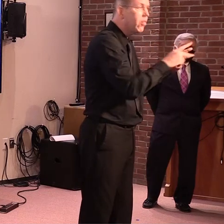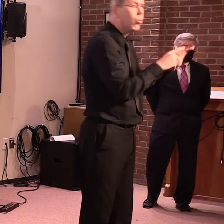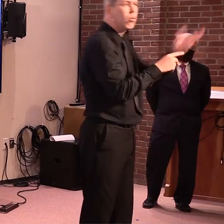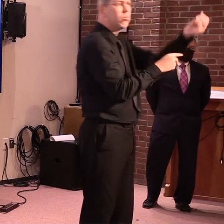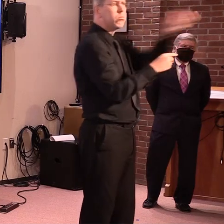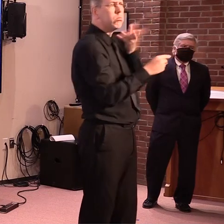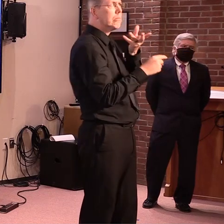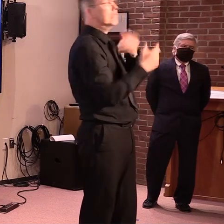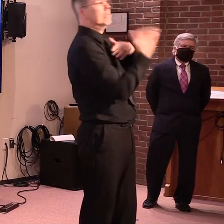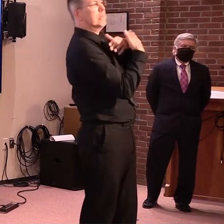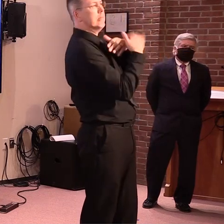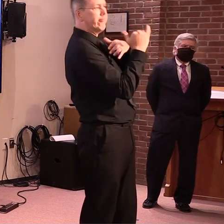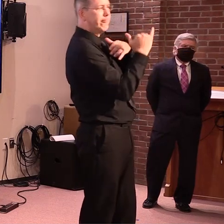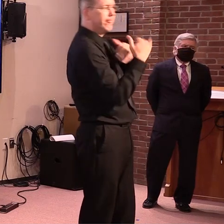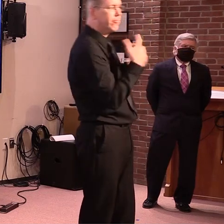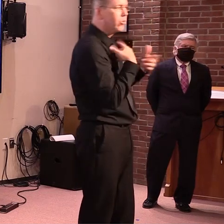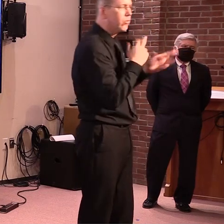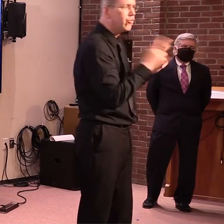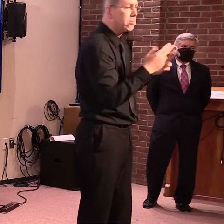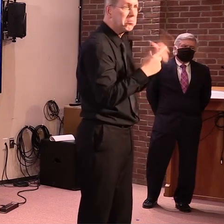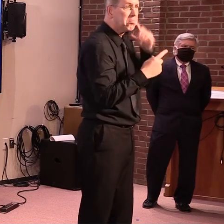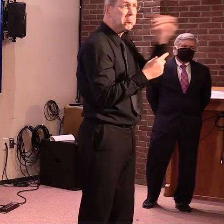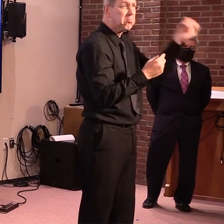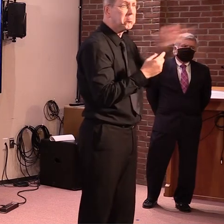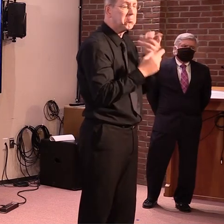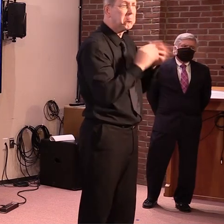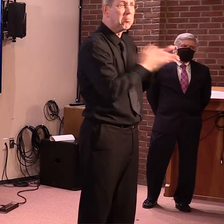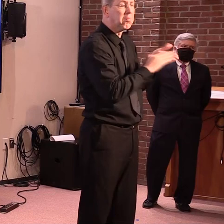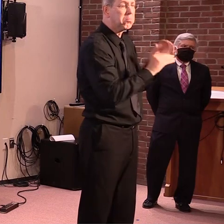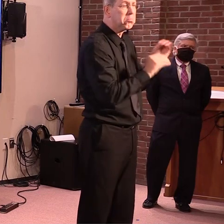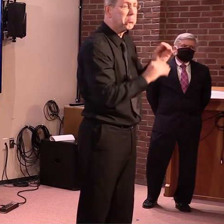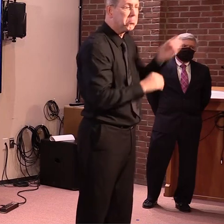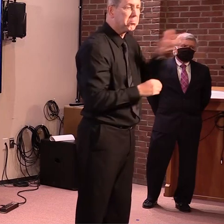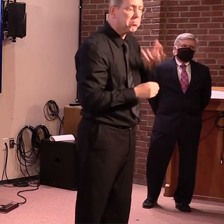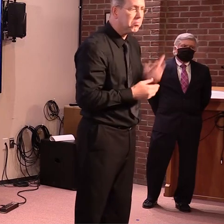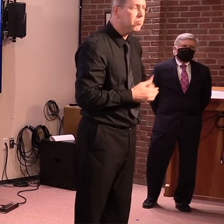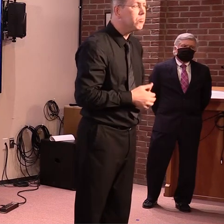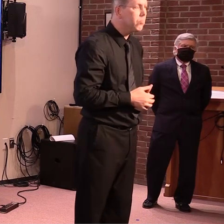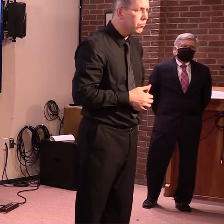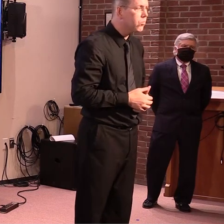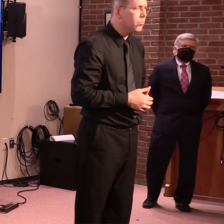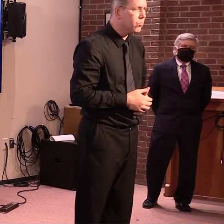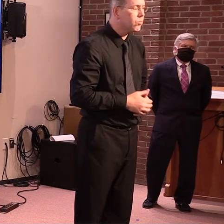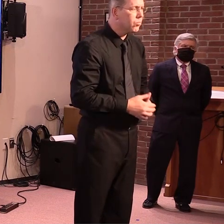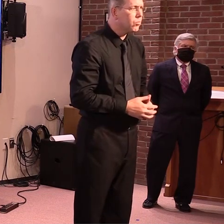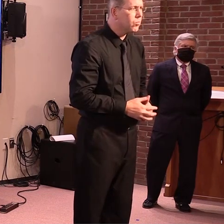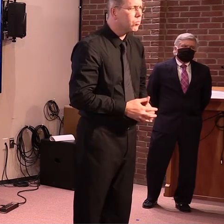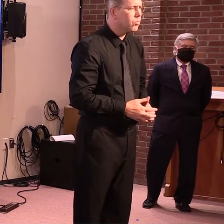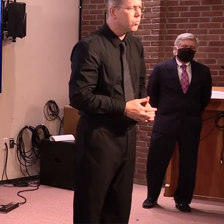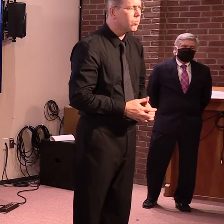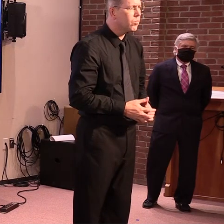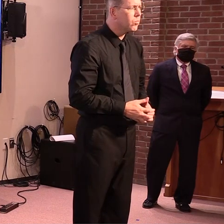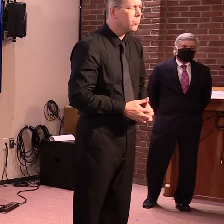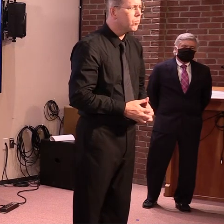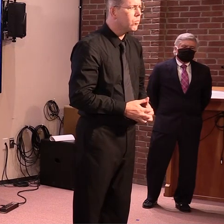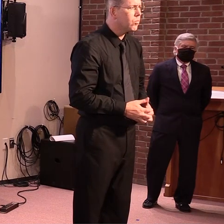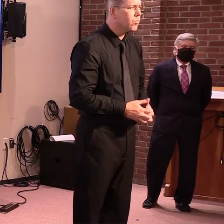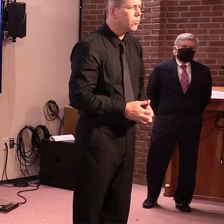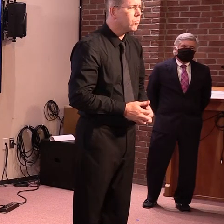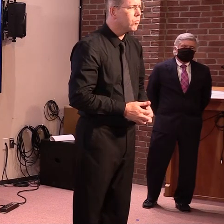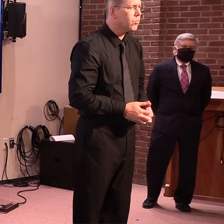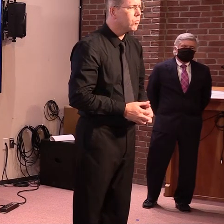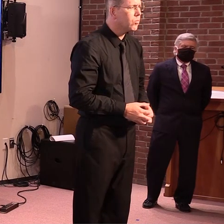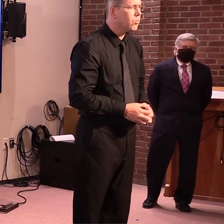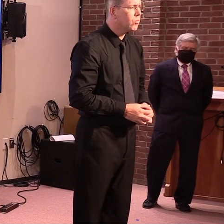facilities, most of the workers that work within those facilities it's a contracted vendor. And in